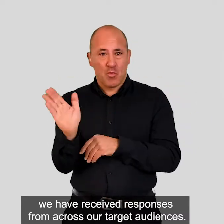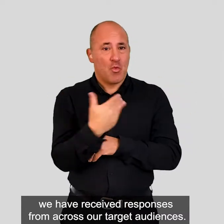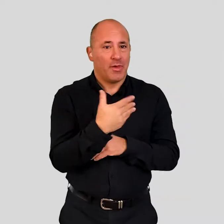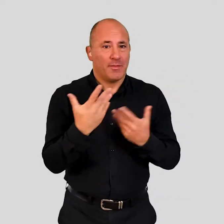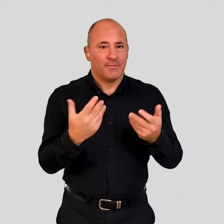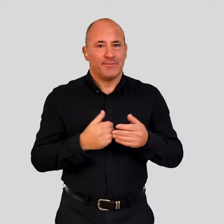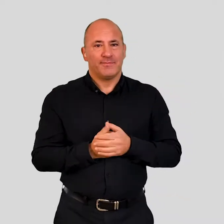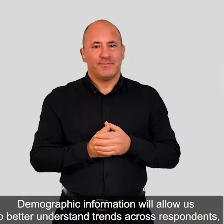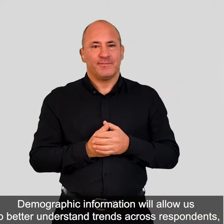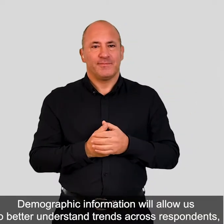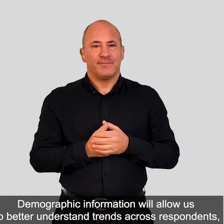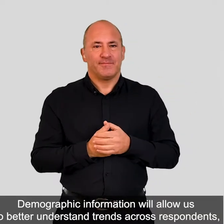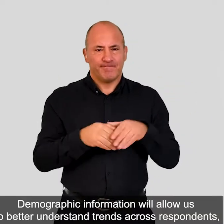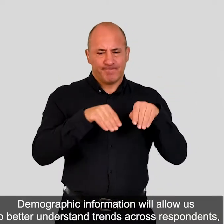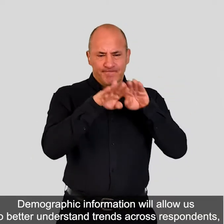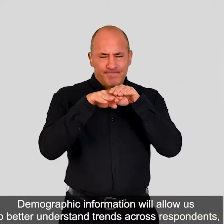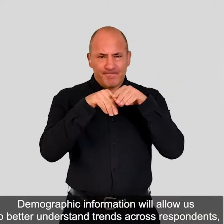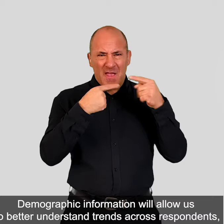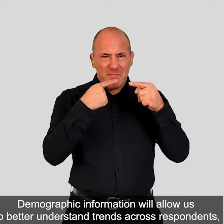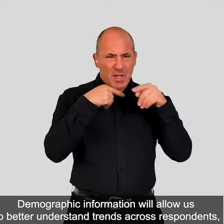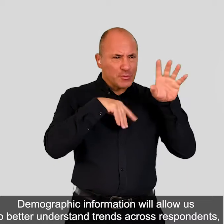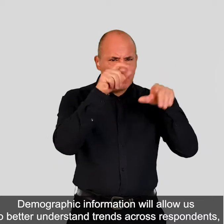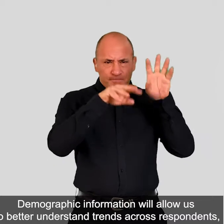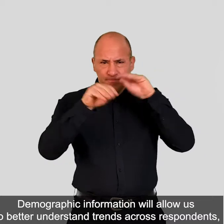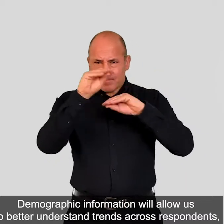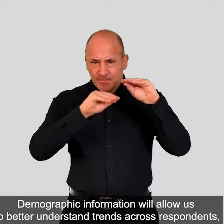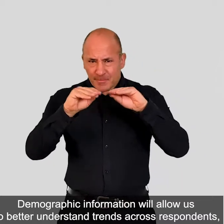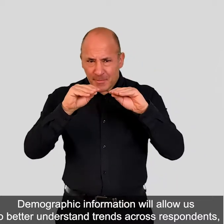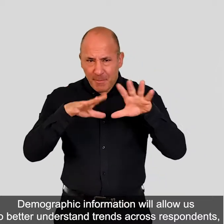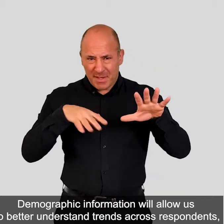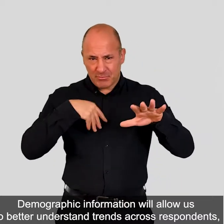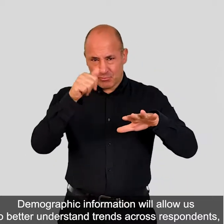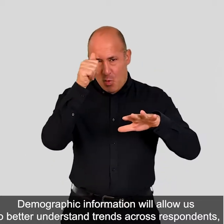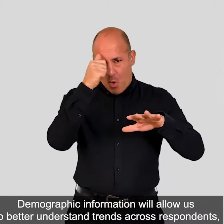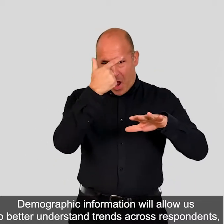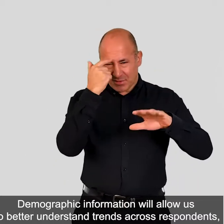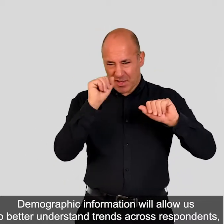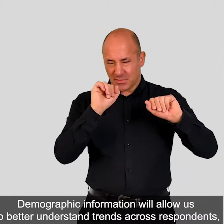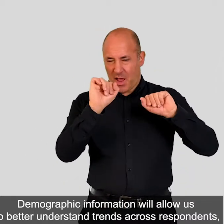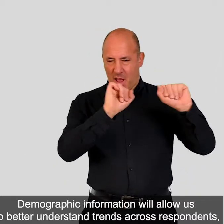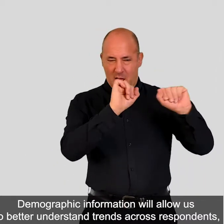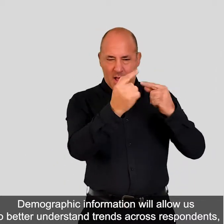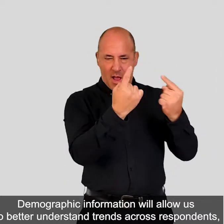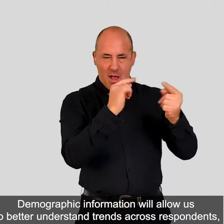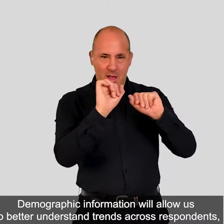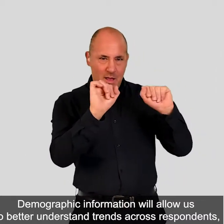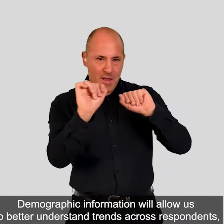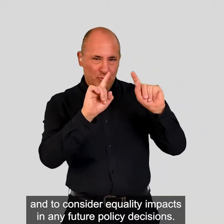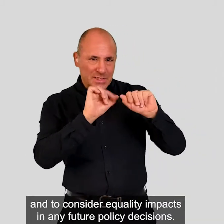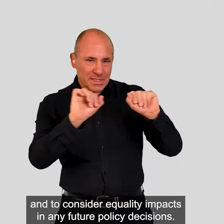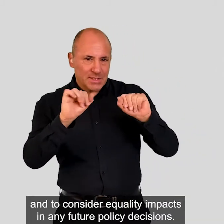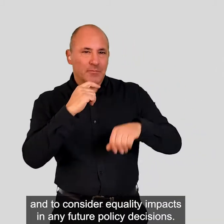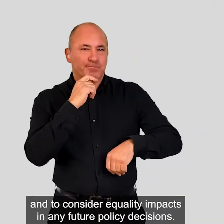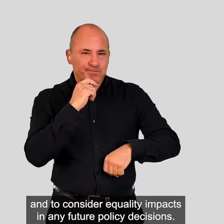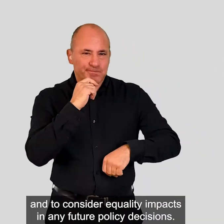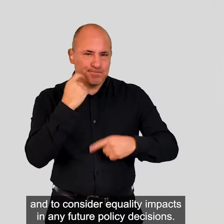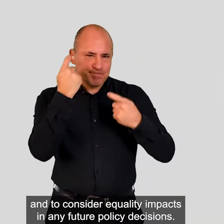audiences. Demographic information will allow us to better understand trends across respondents and to consider